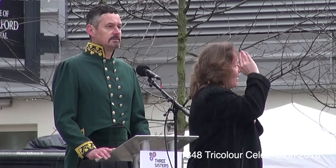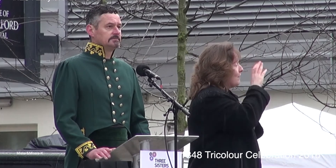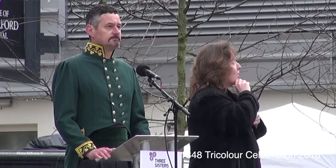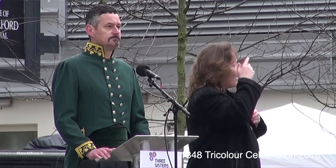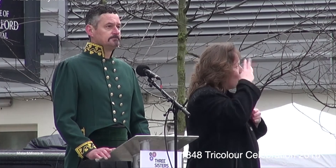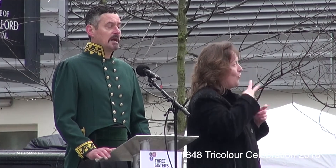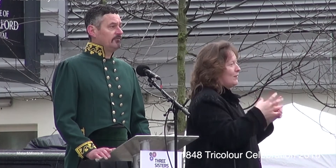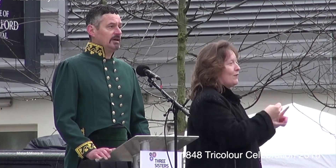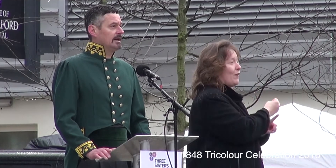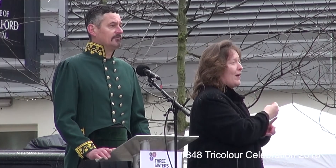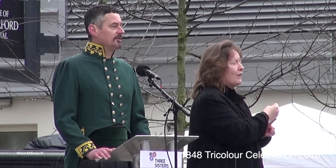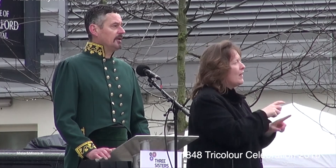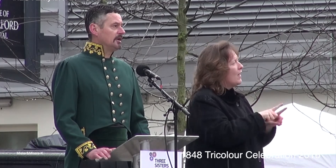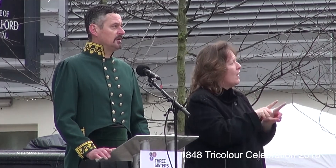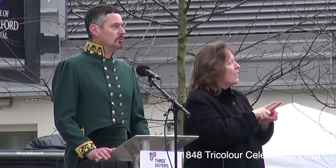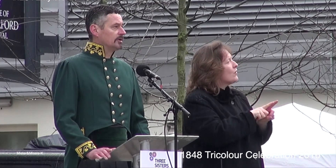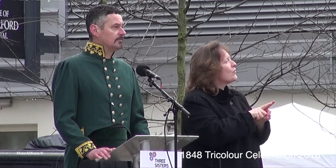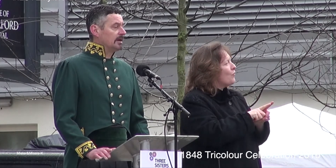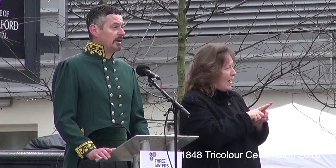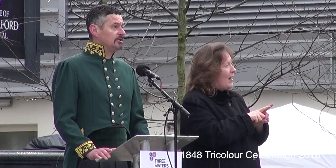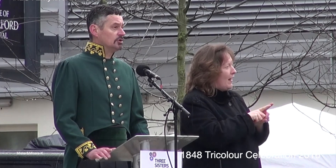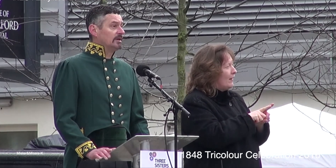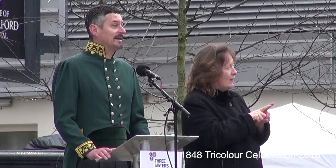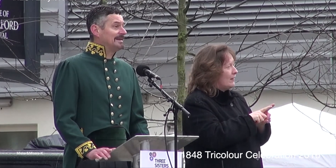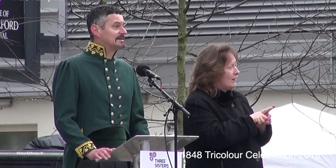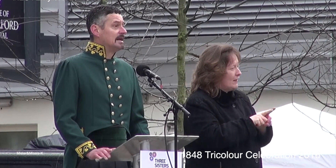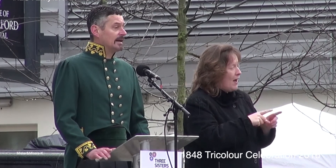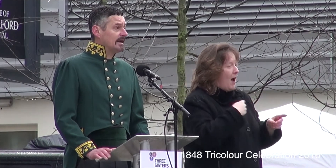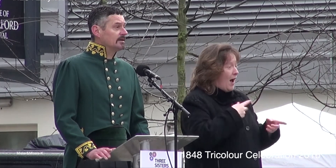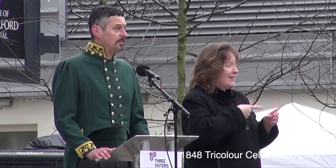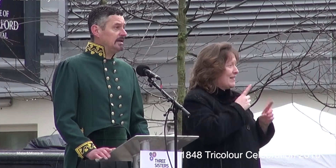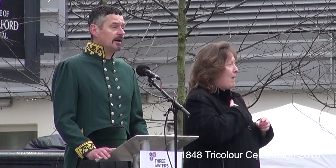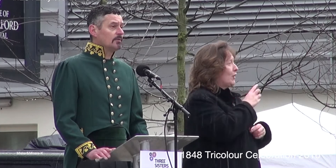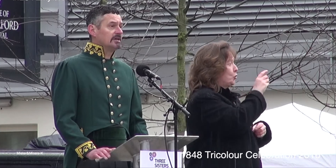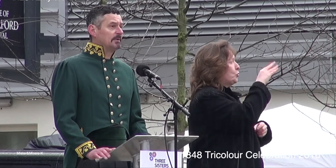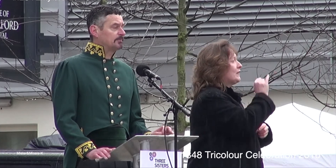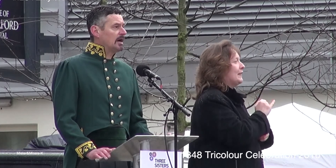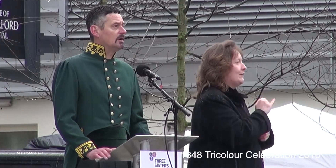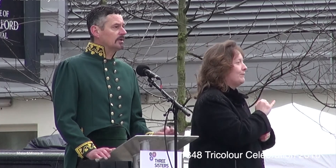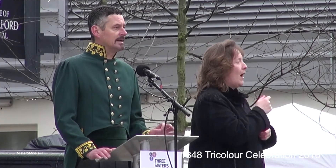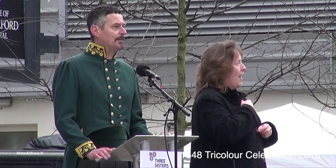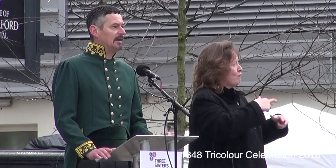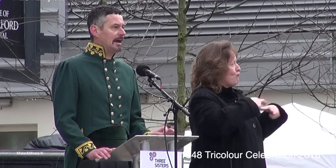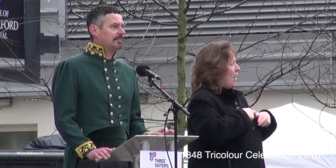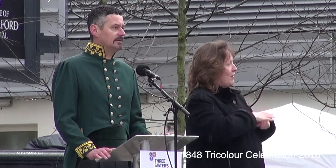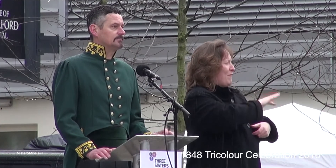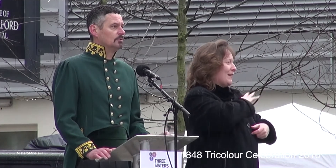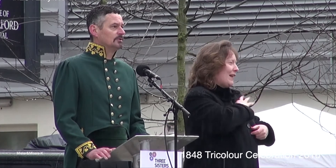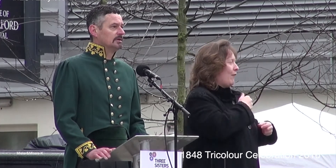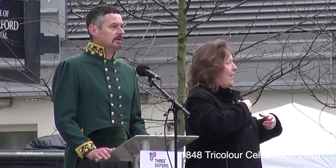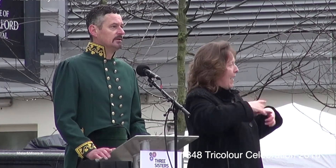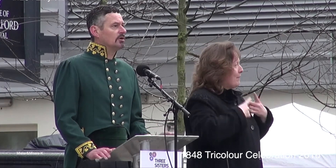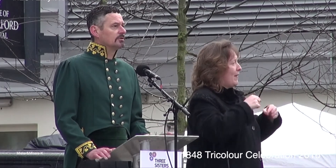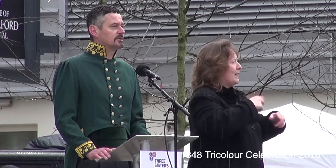Besides, I feel I have done nothing more than my plain duty, and hence I cannot be otherwise but proud and happy at this